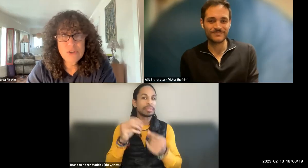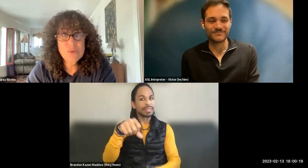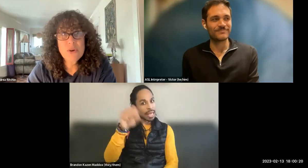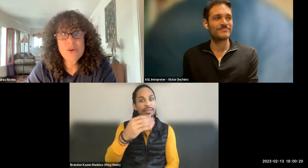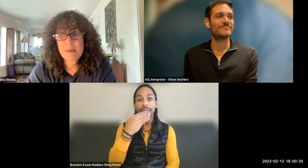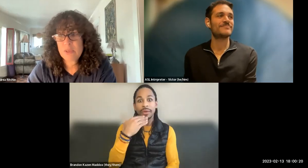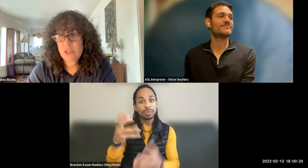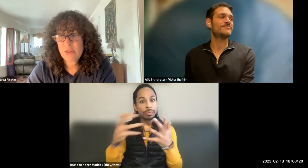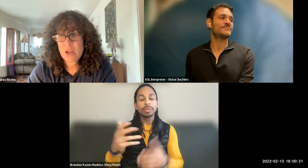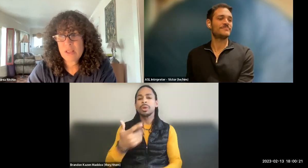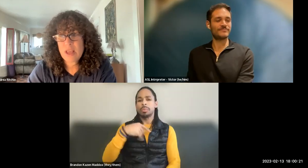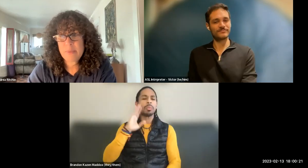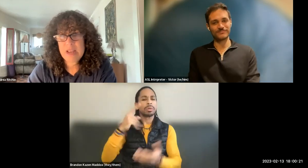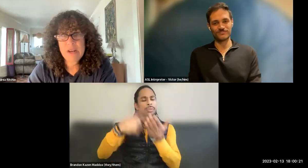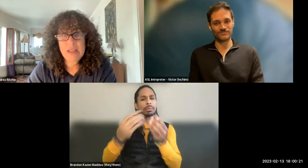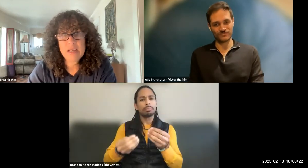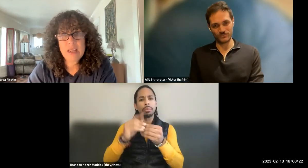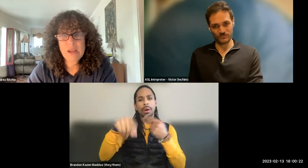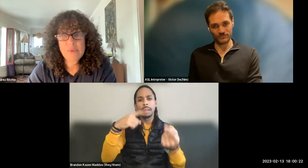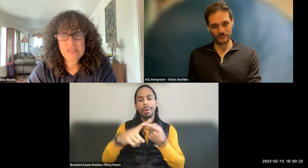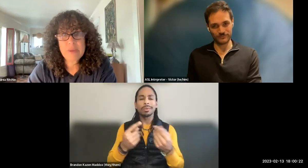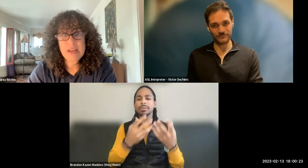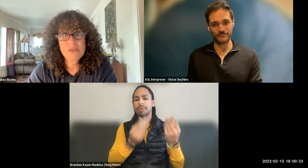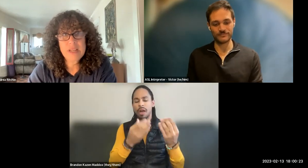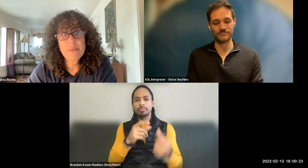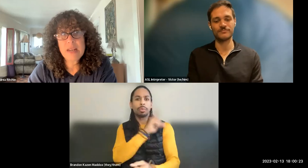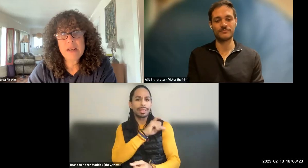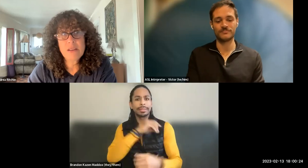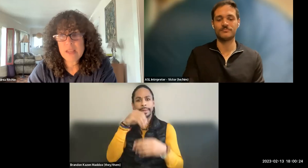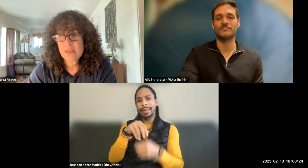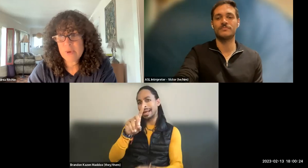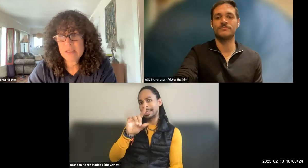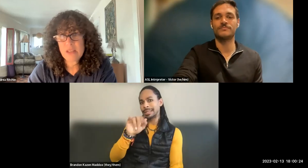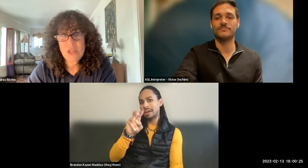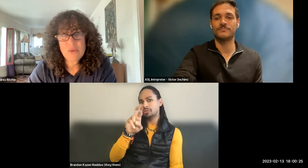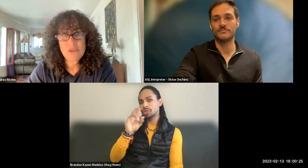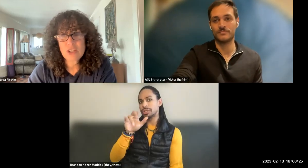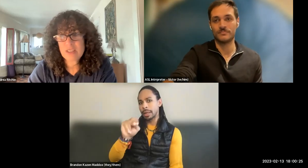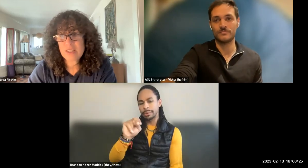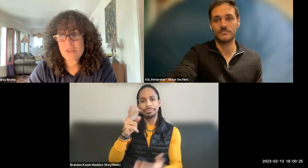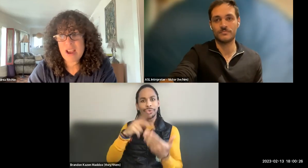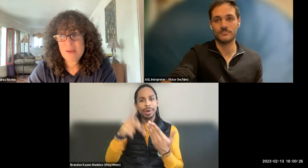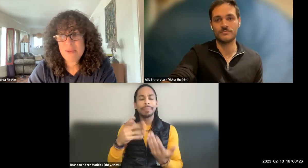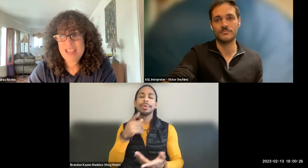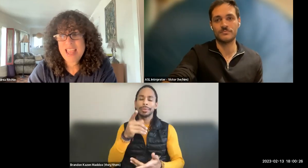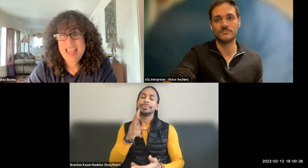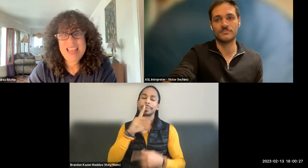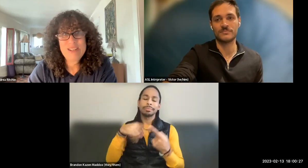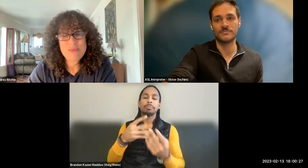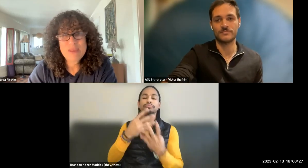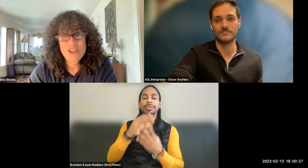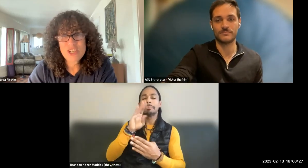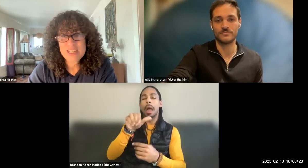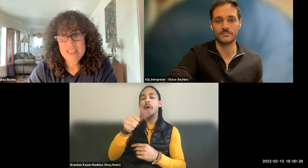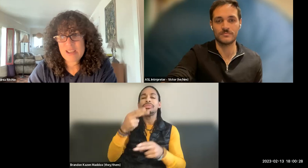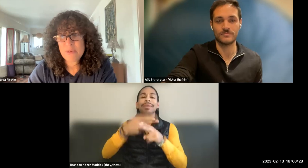in diversion programs, which you talk a lot about in Prison by Any Other Name and in all the other ways you just described.